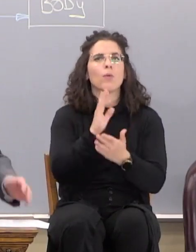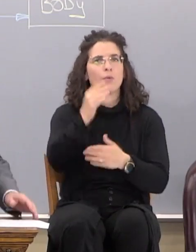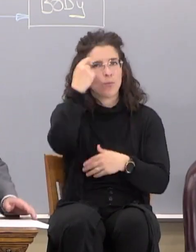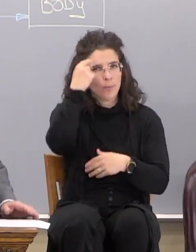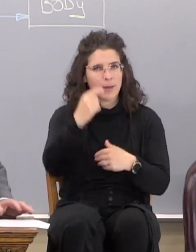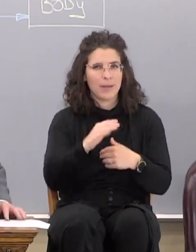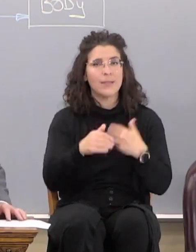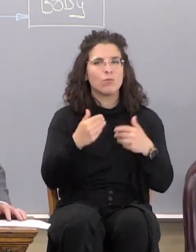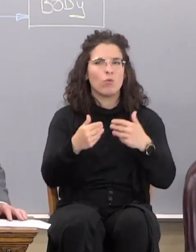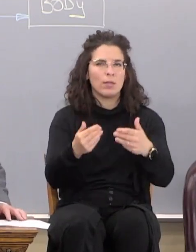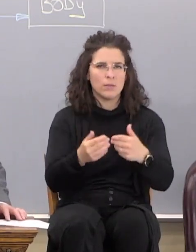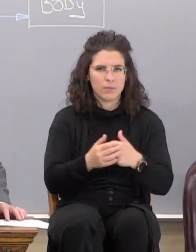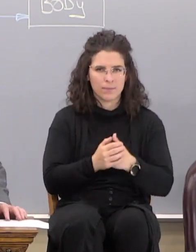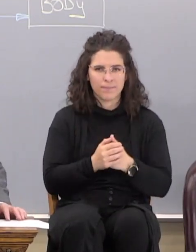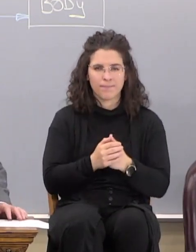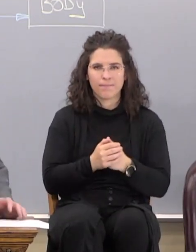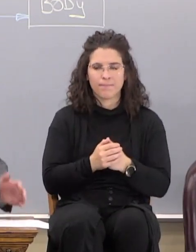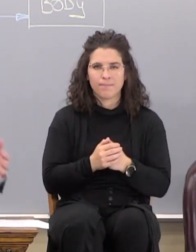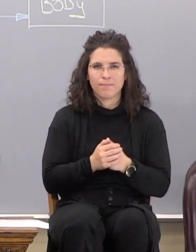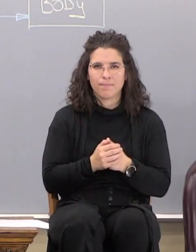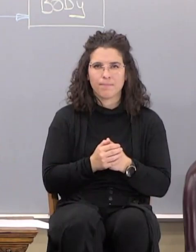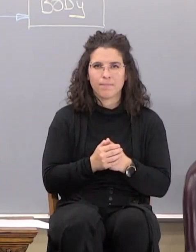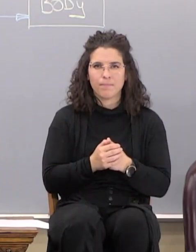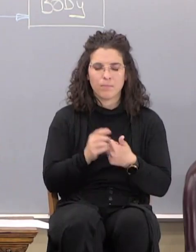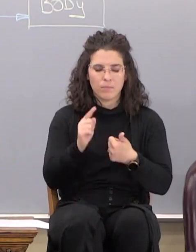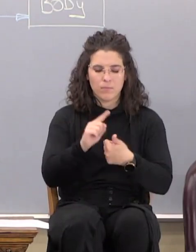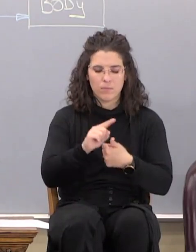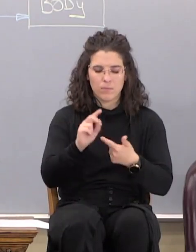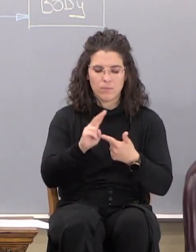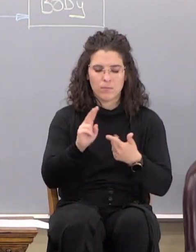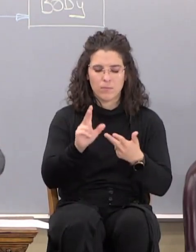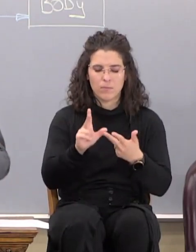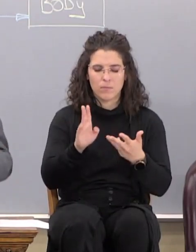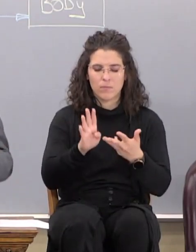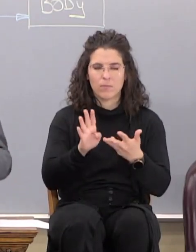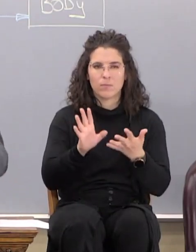the process right there. So those five steps.